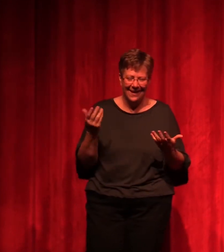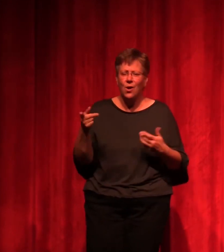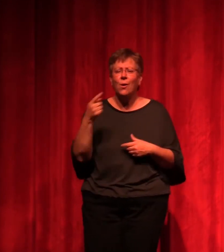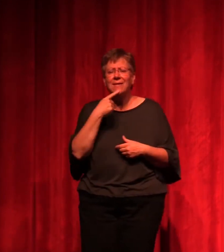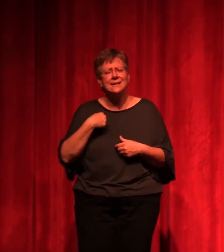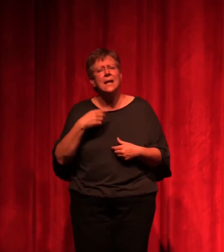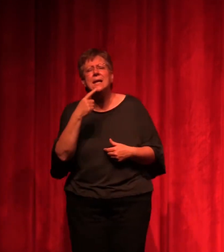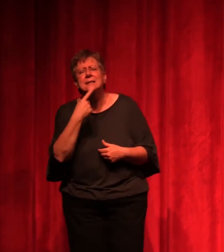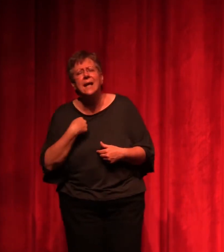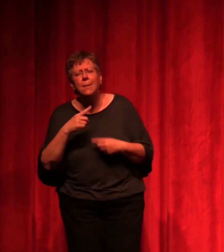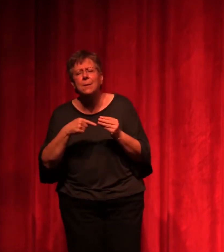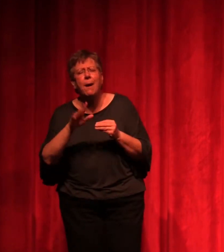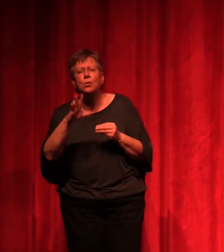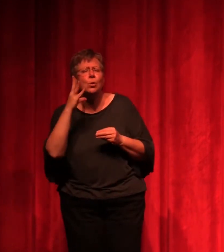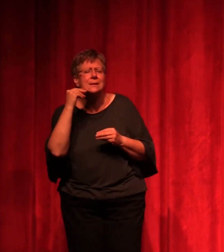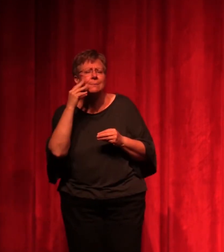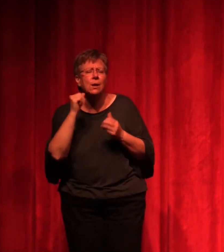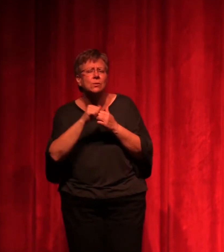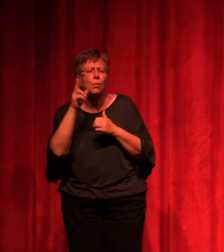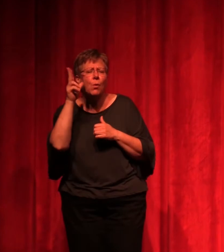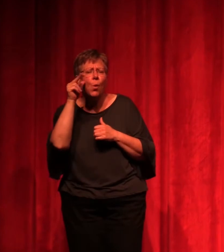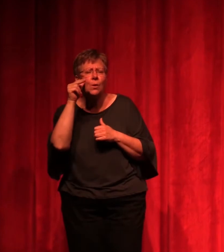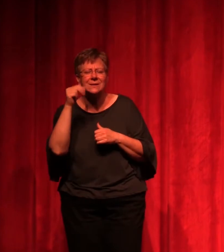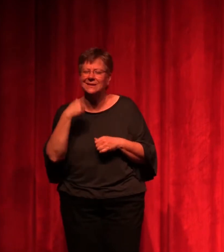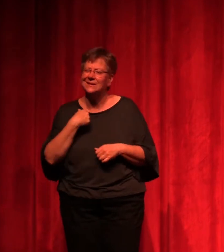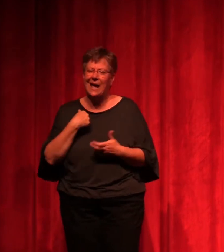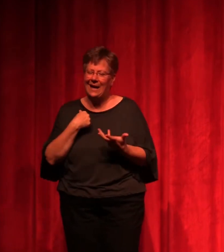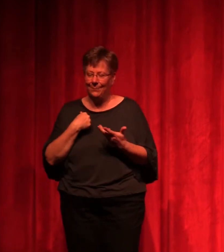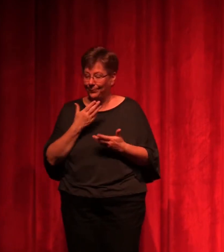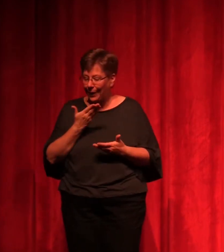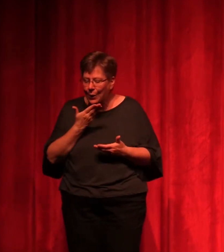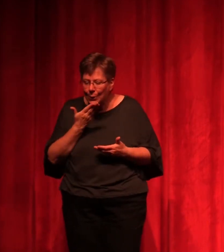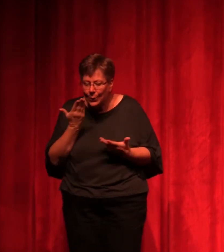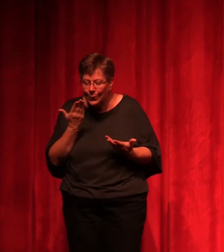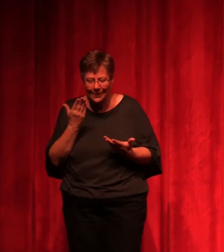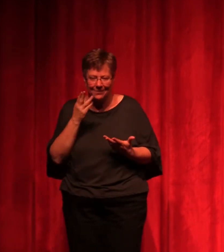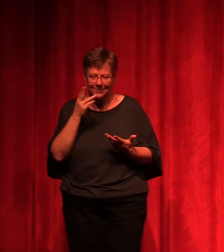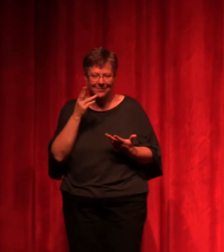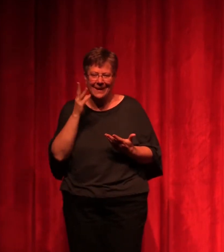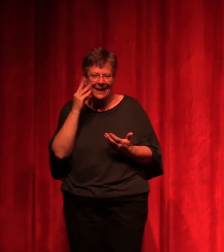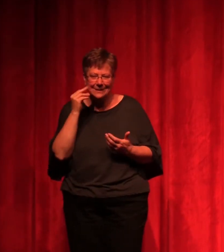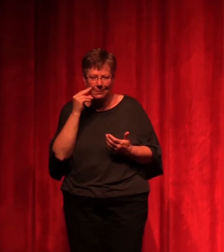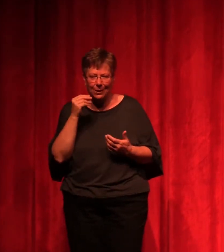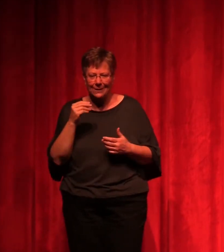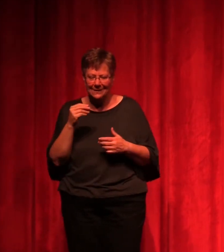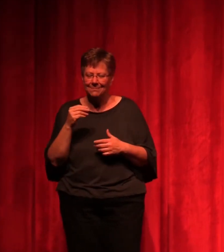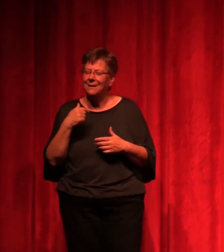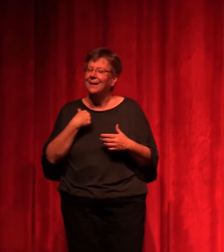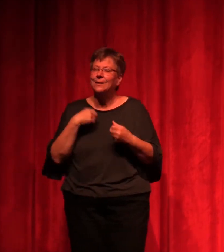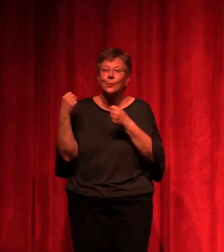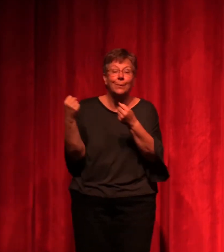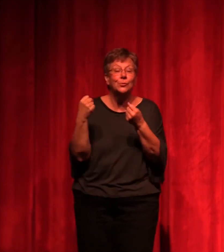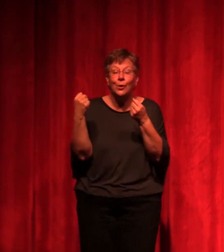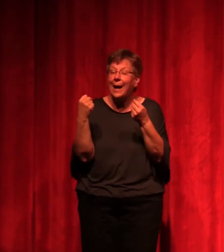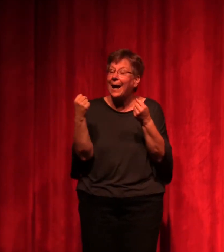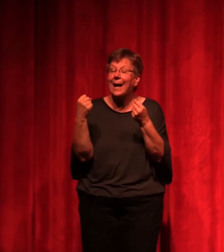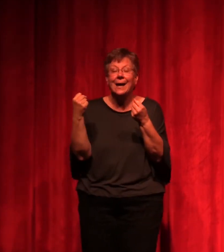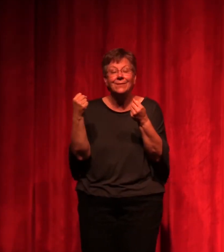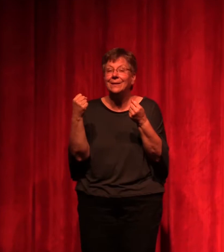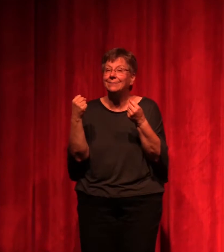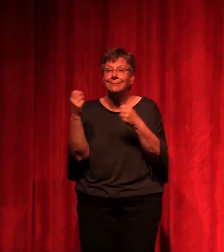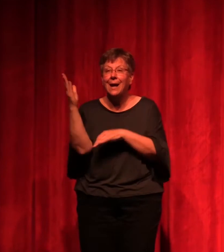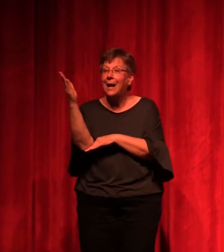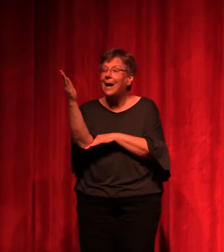about your experience in horses in general, and that didn't go very well. And by mid-afternoon, I